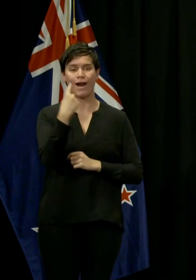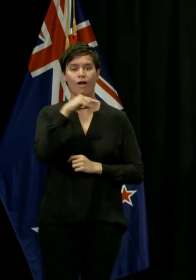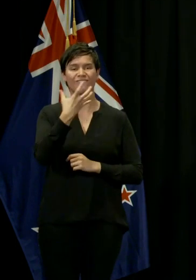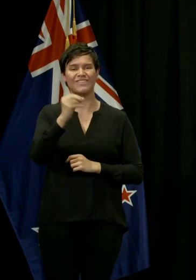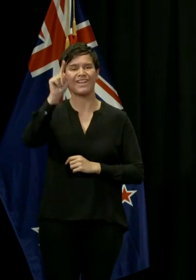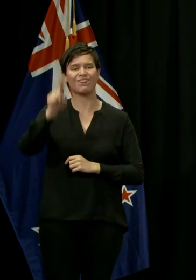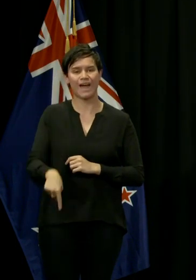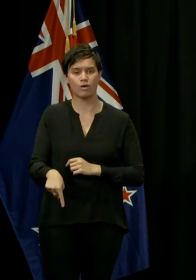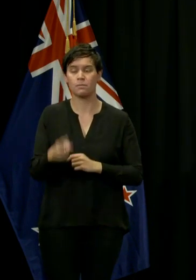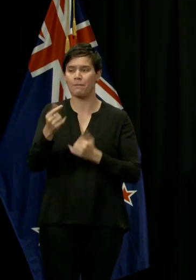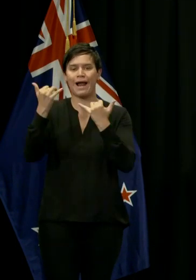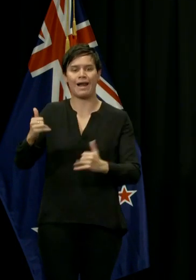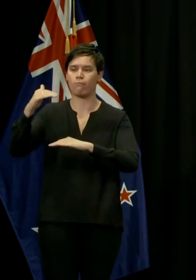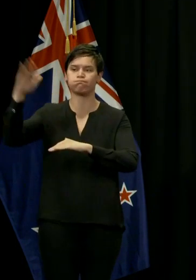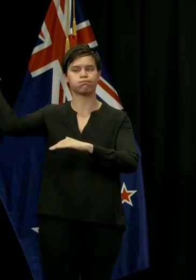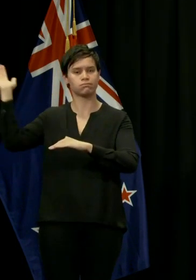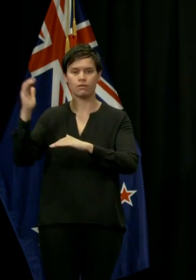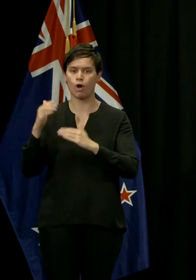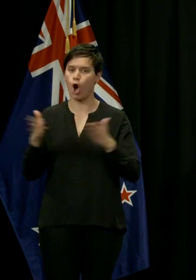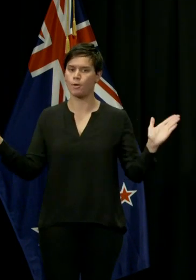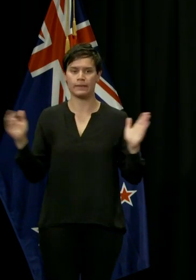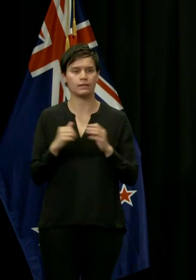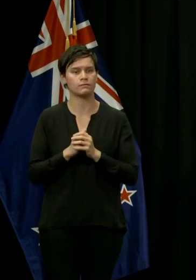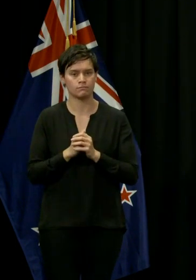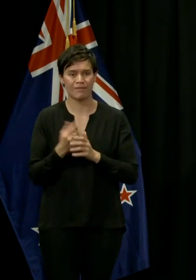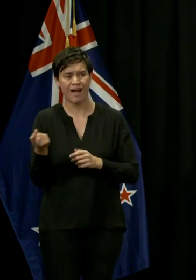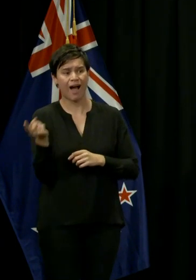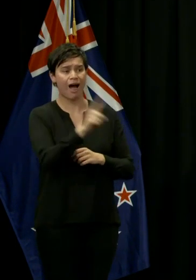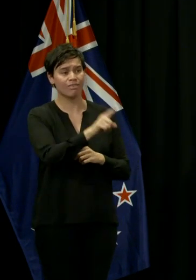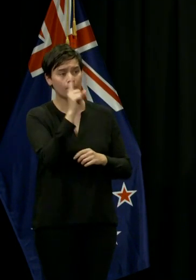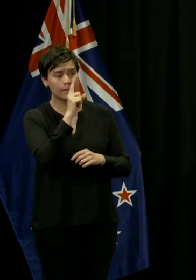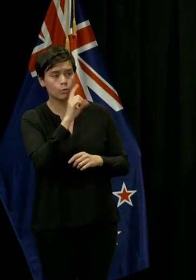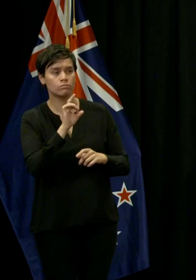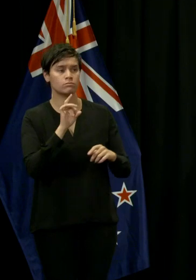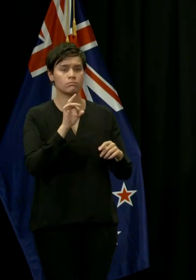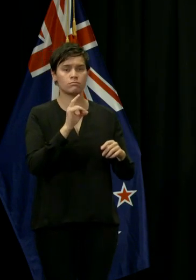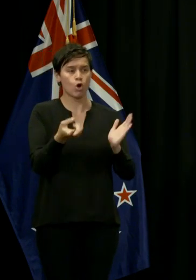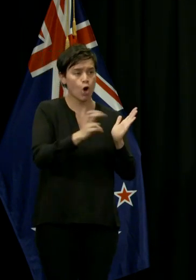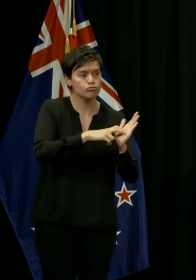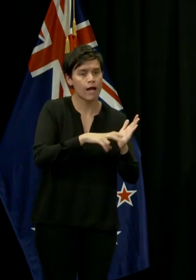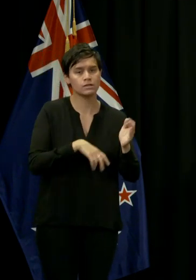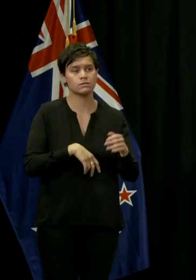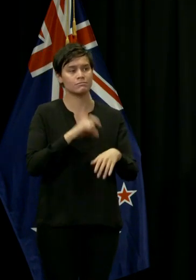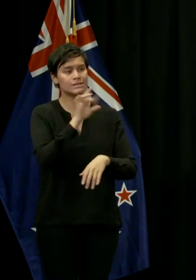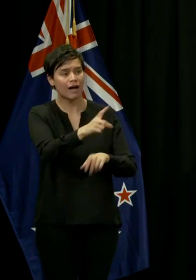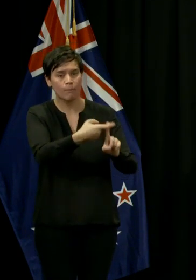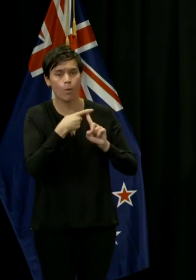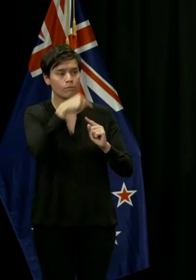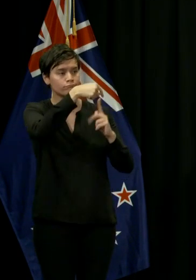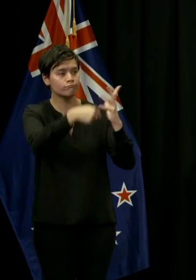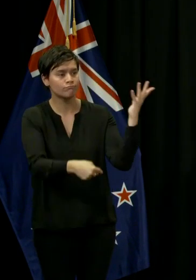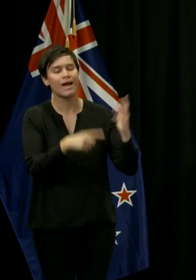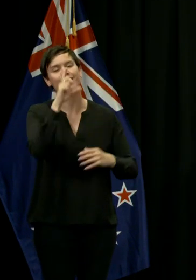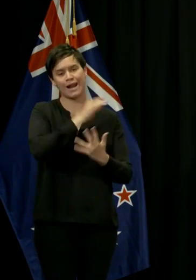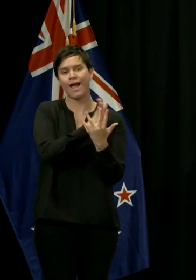self-employed, contractors and other organisations that I'll outline shortly will be eligible. Now that many New Zealanders may not be able to go to